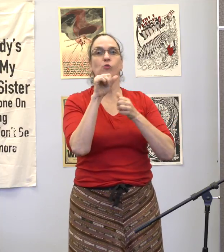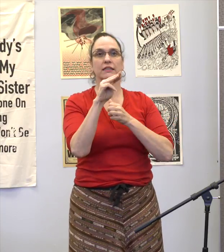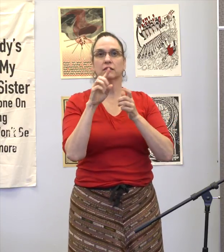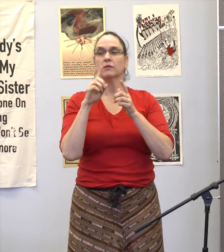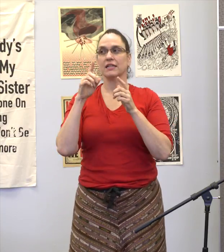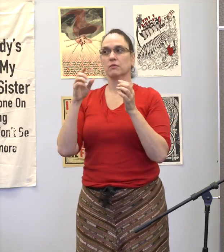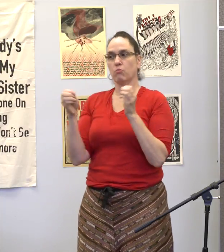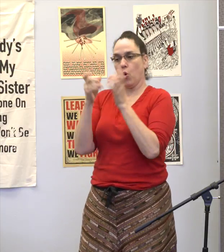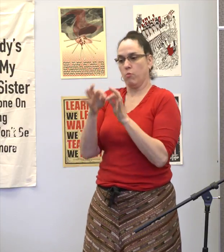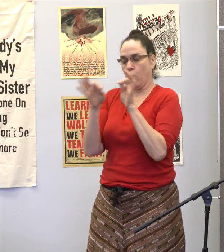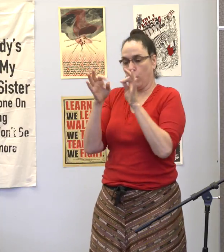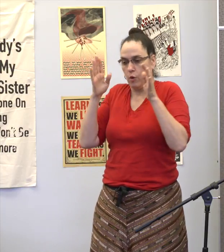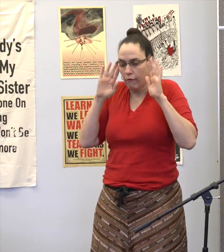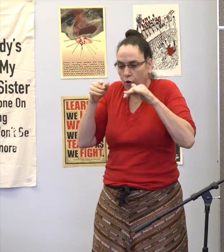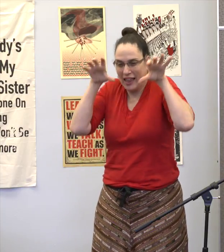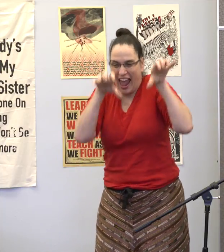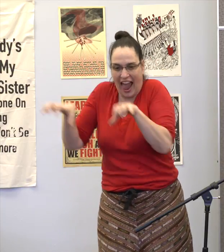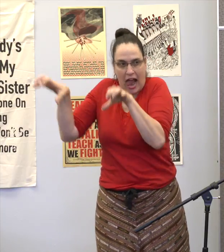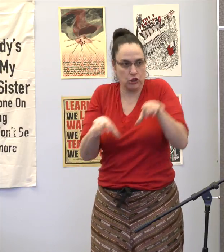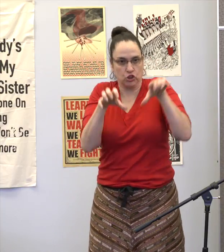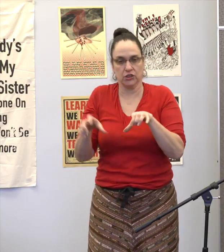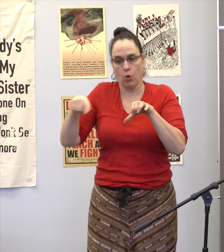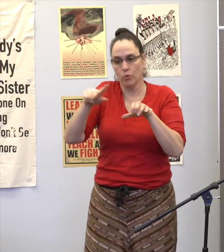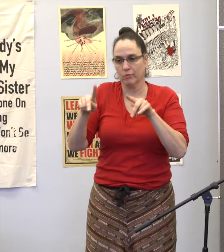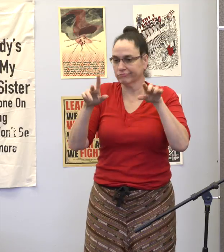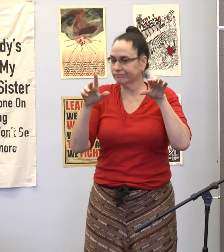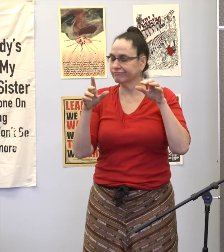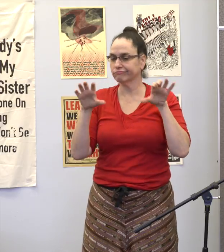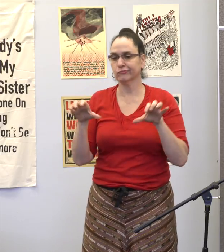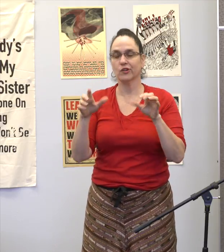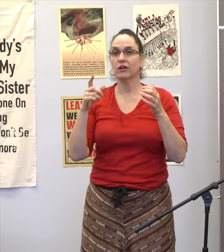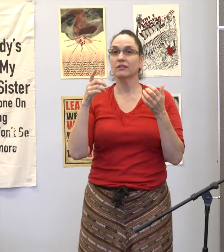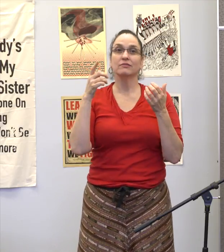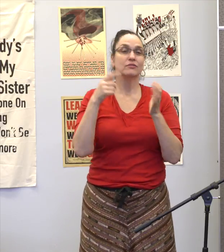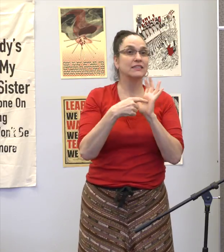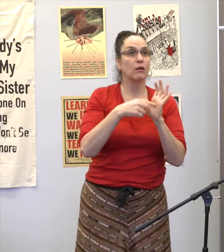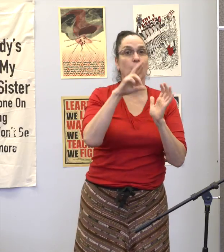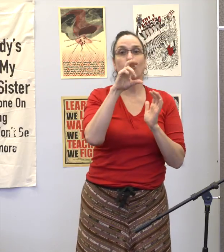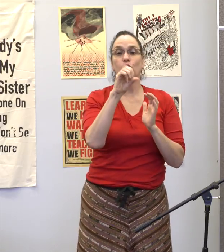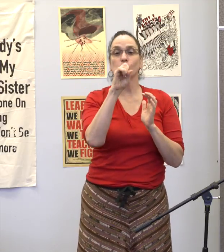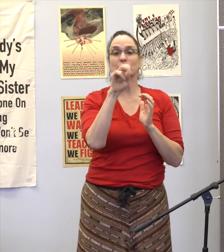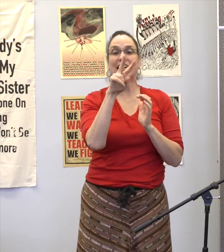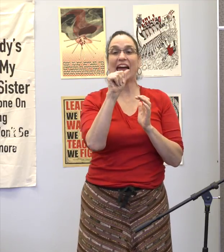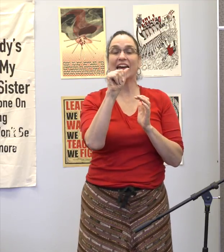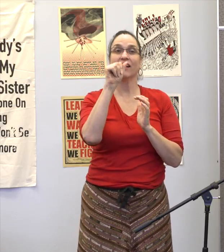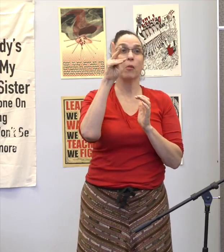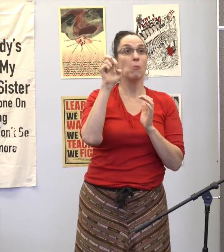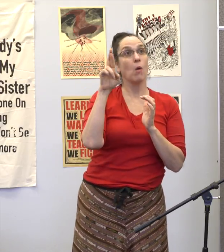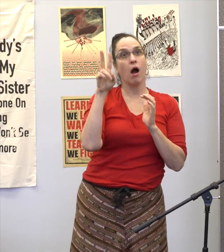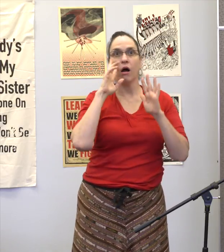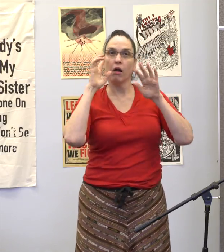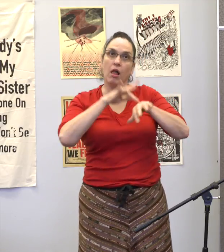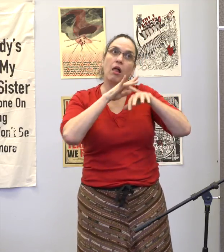works of racism. We cannot let somebody like what Roseanne Barr said be centerpiece in a